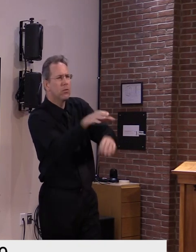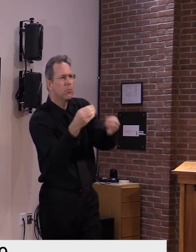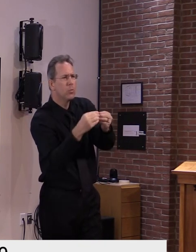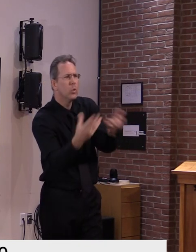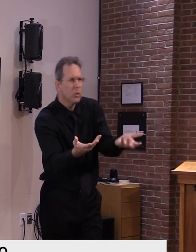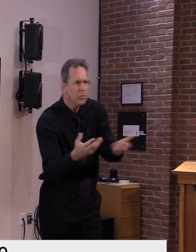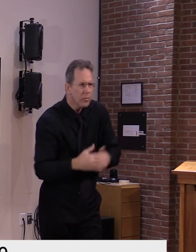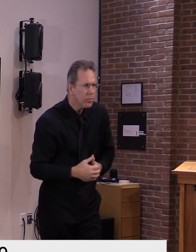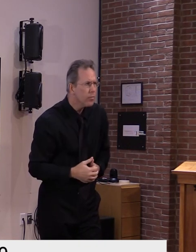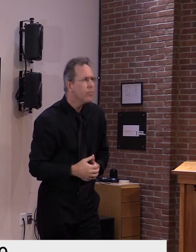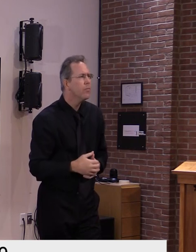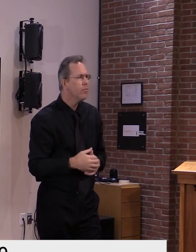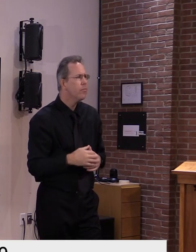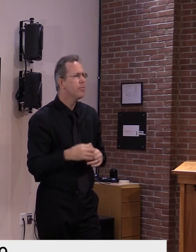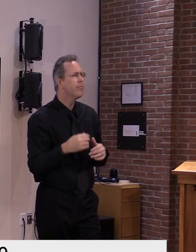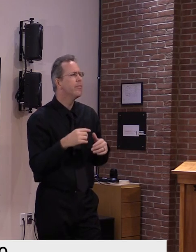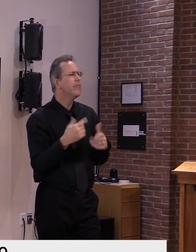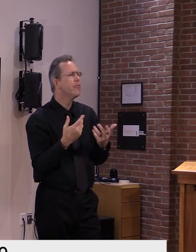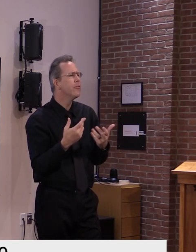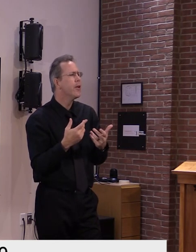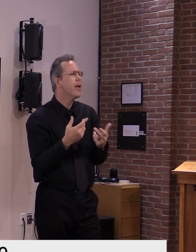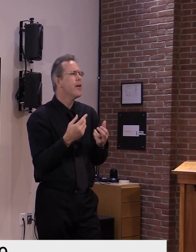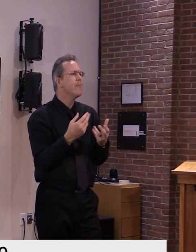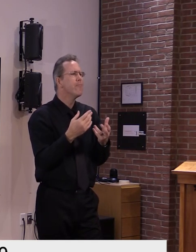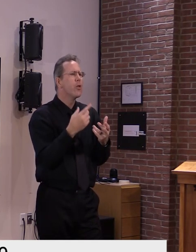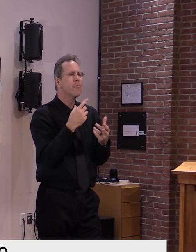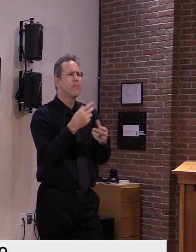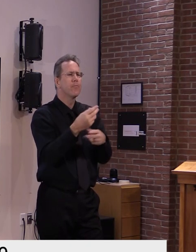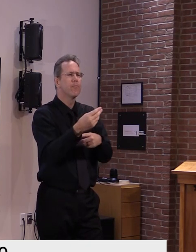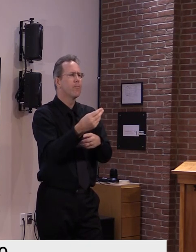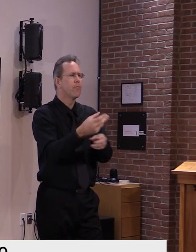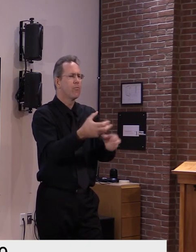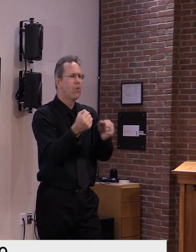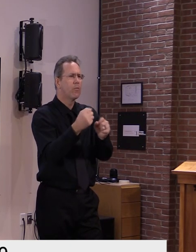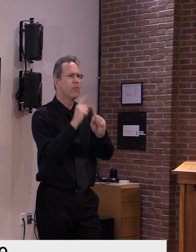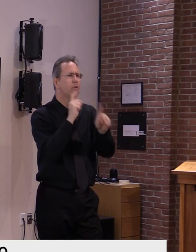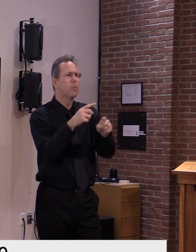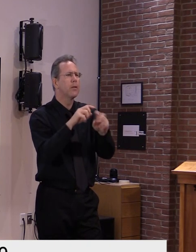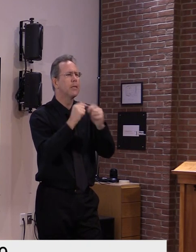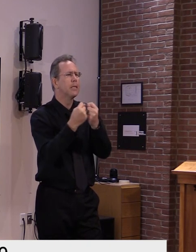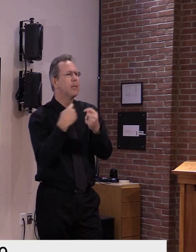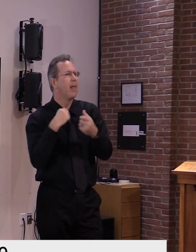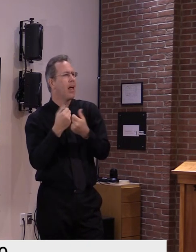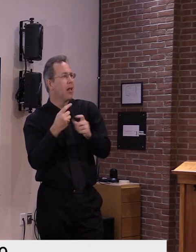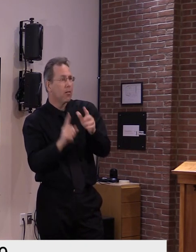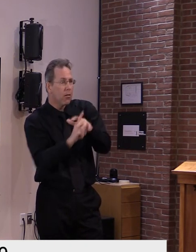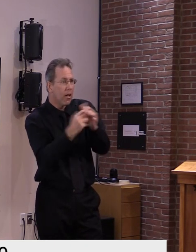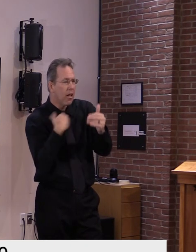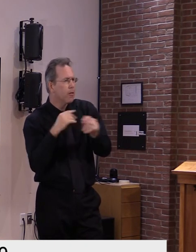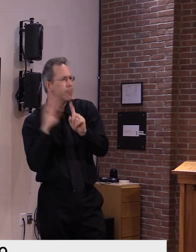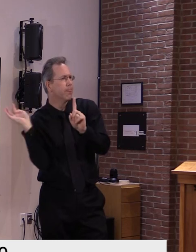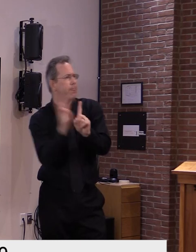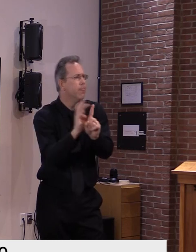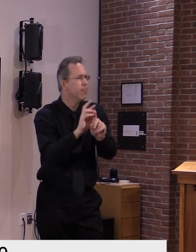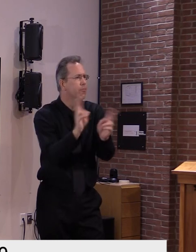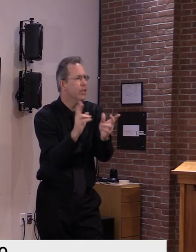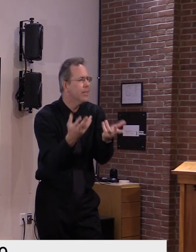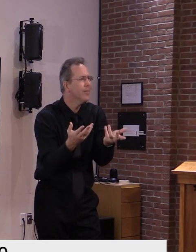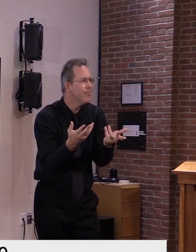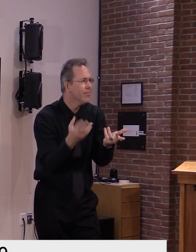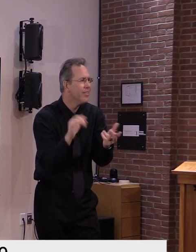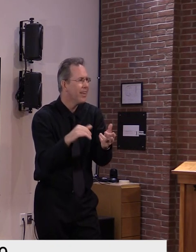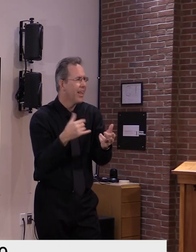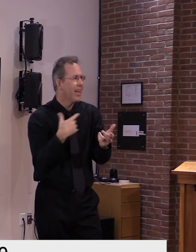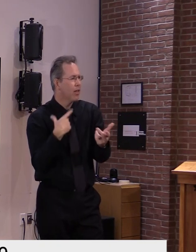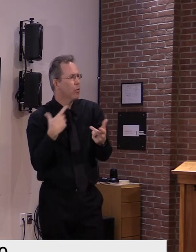rapid response teams will often ask those questions to the long-term care facilities when they have an